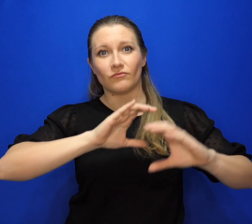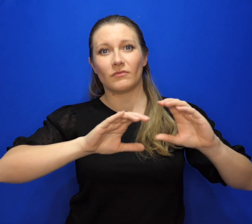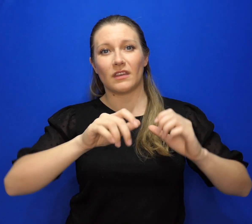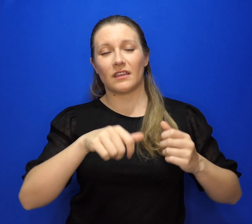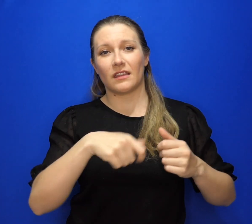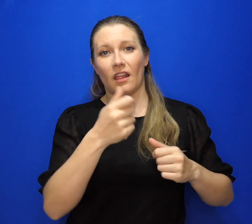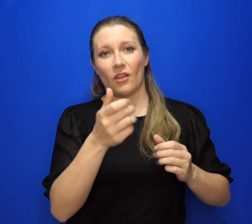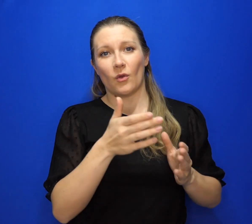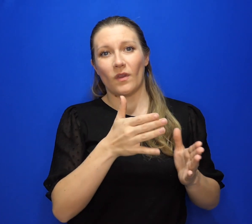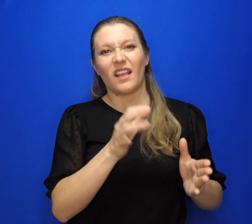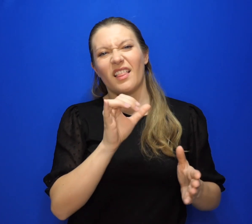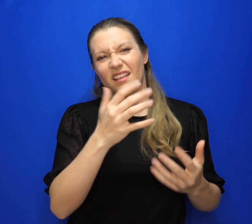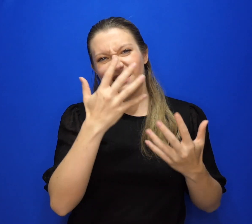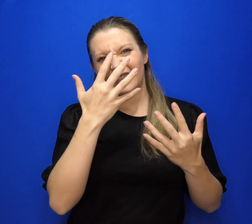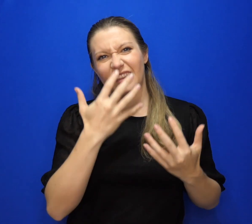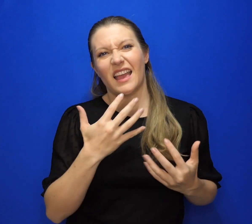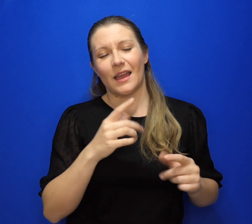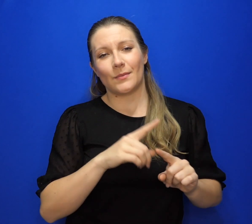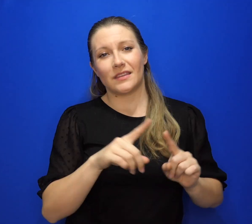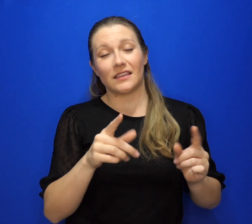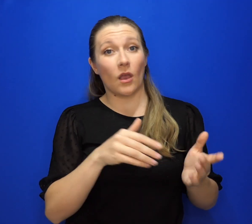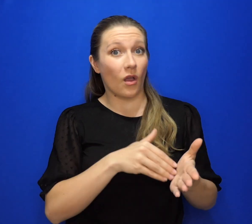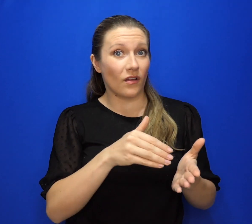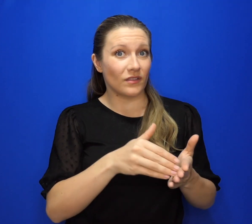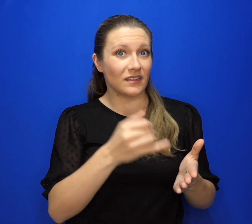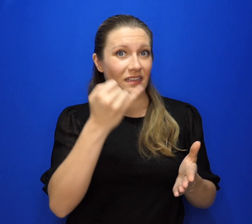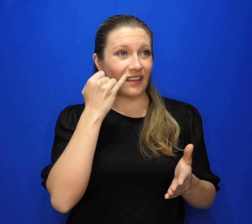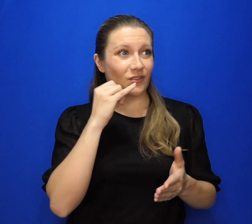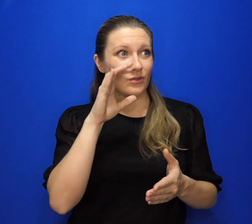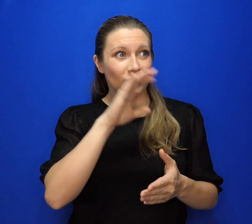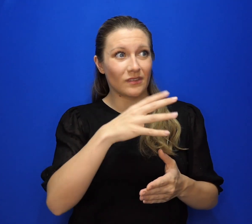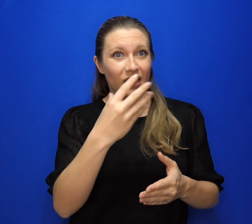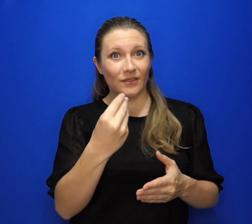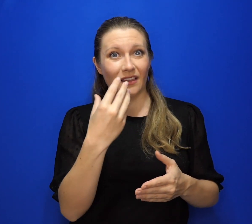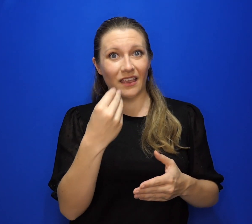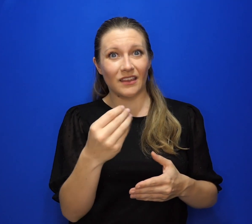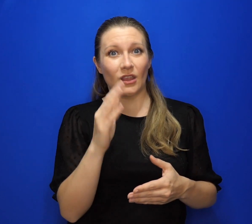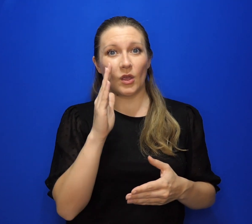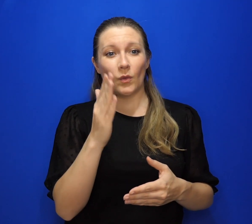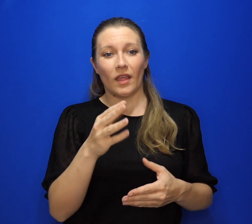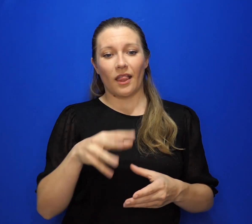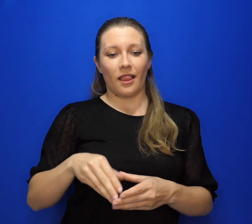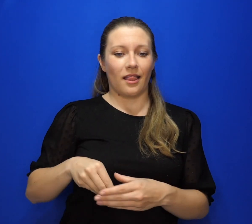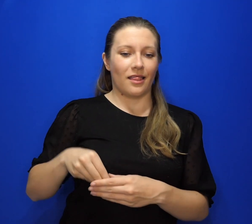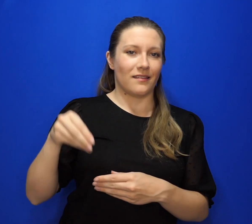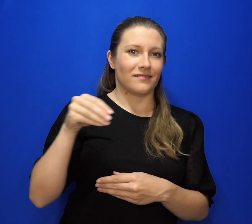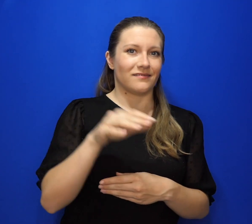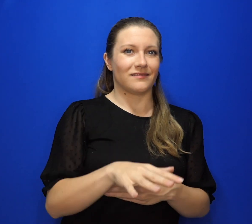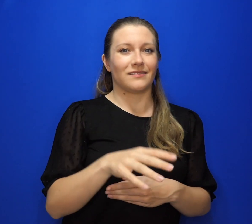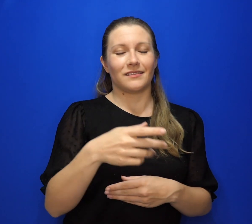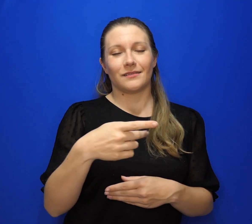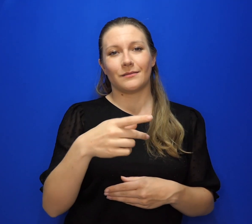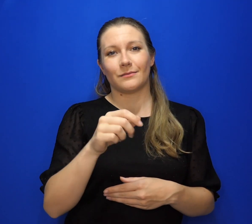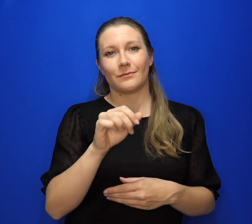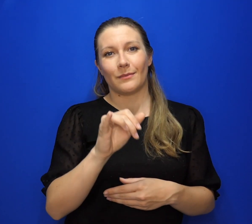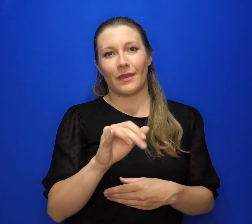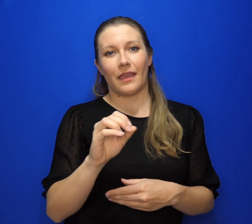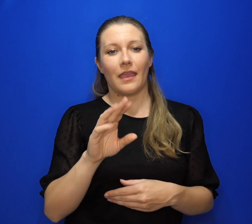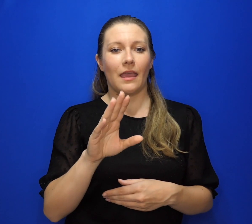that's sad because many times if you outsource, it will be you're paying out of pocket for something else. Right. And keeping in